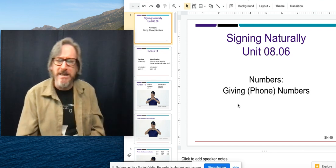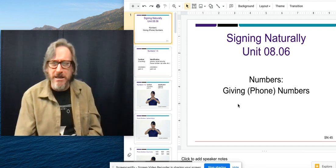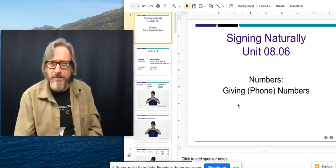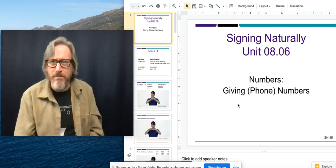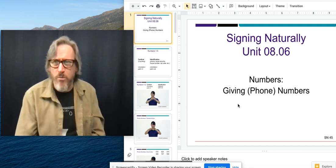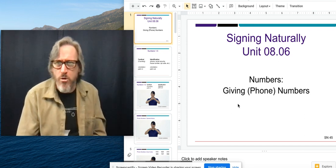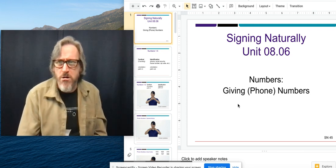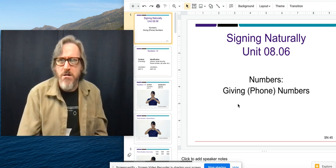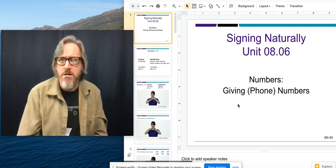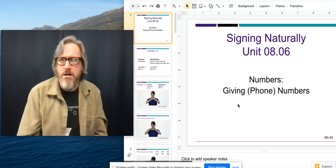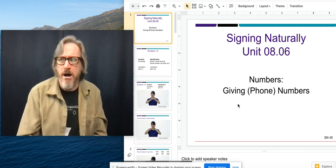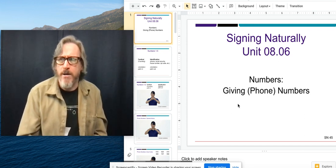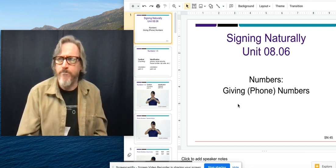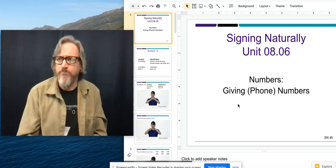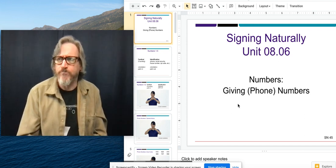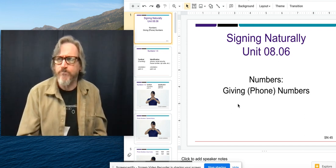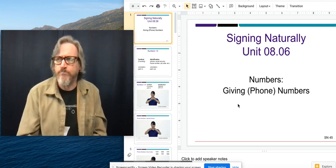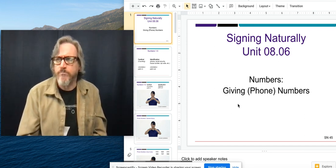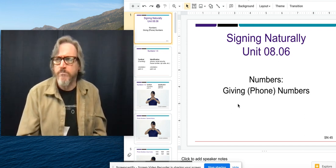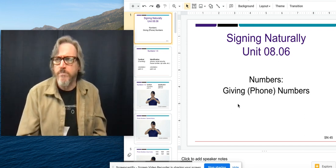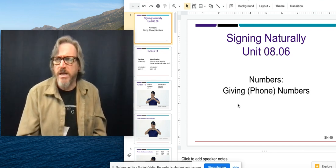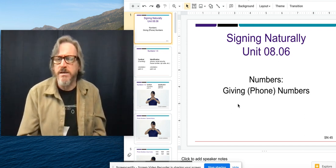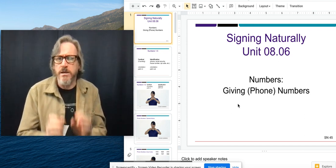gets a little bit more